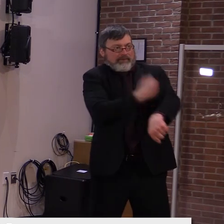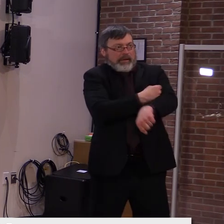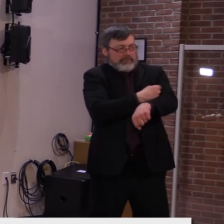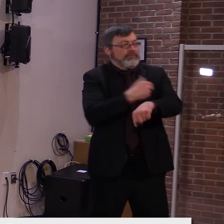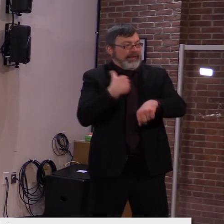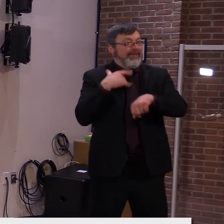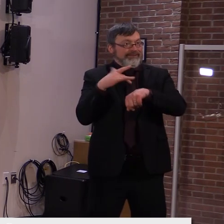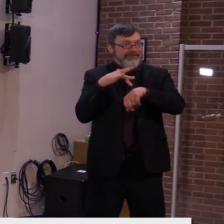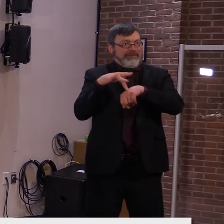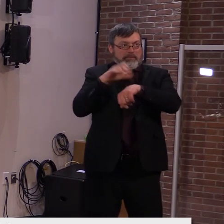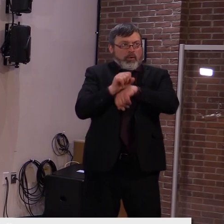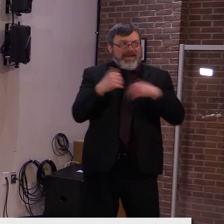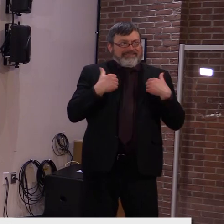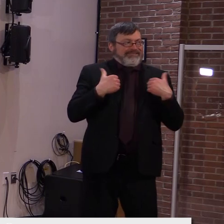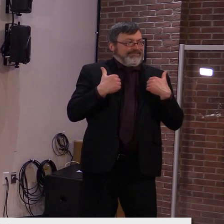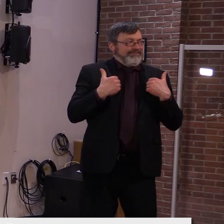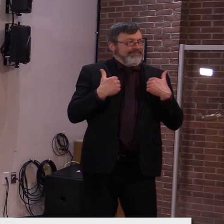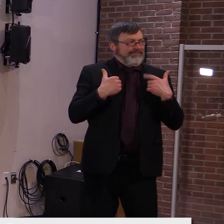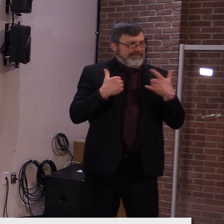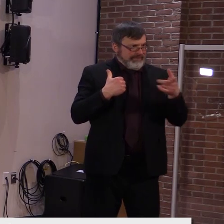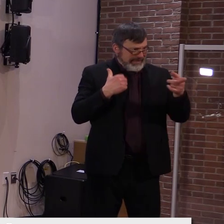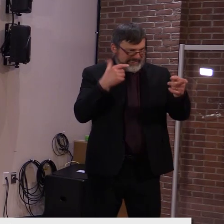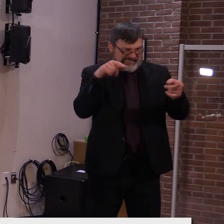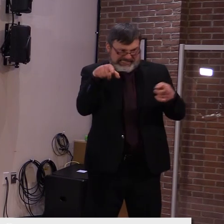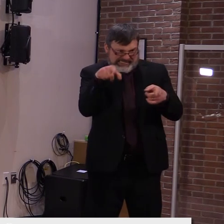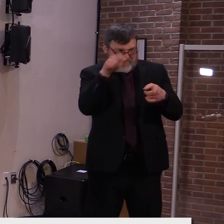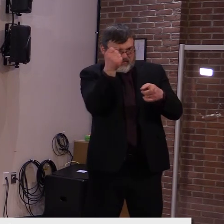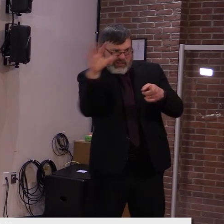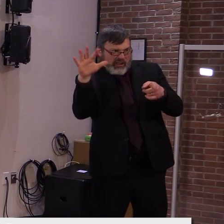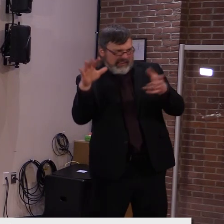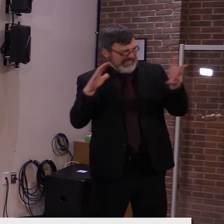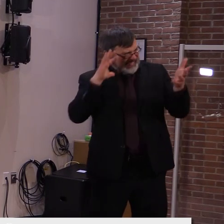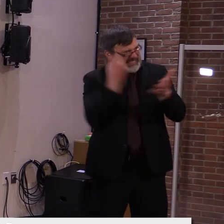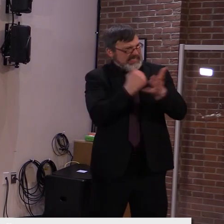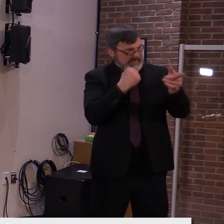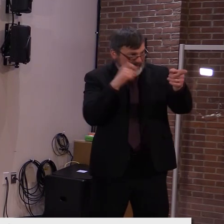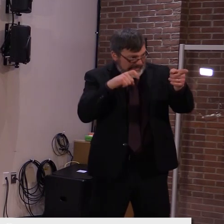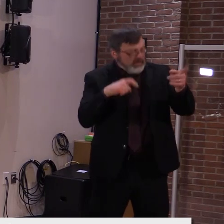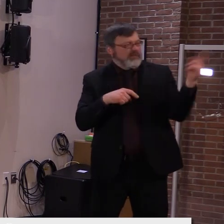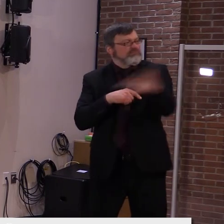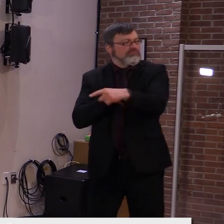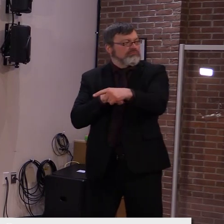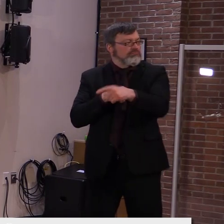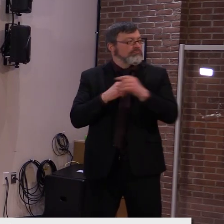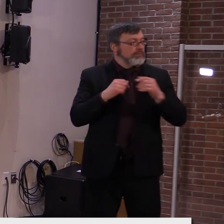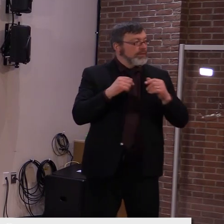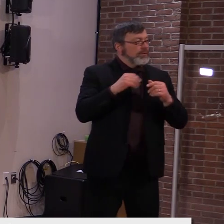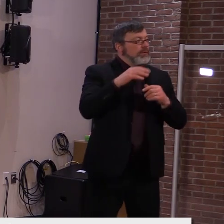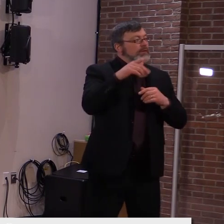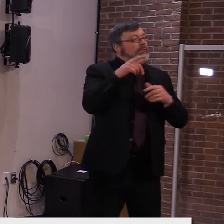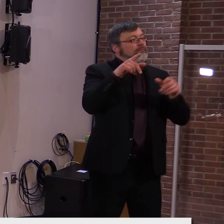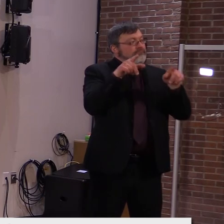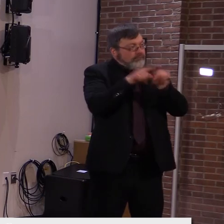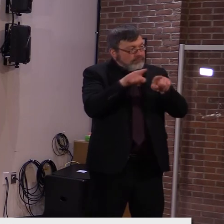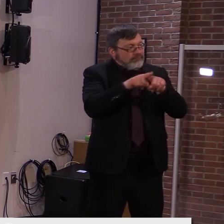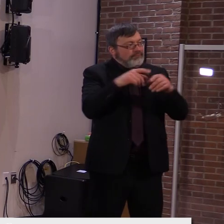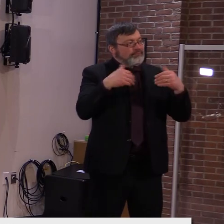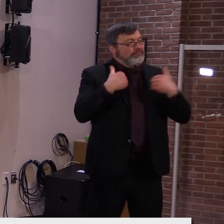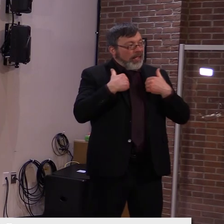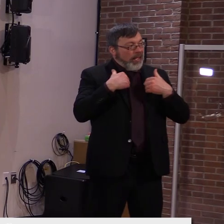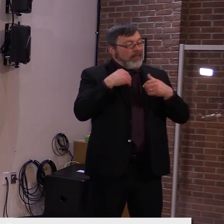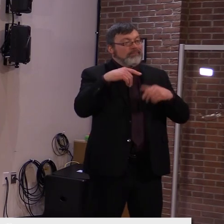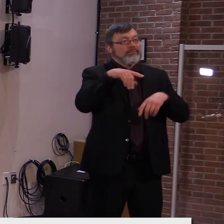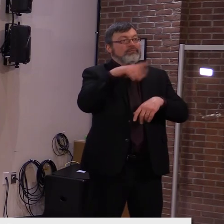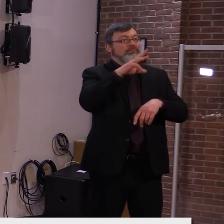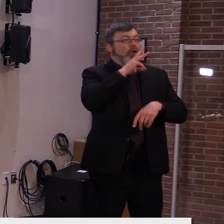their shipment of vaccines yesterday and will begin vaccinating today. You must register for